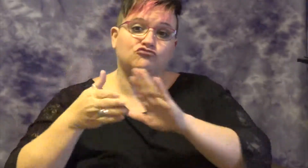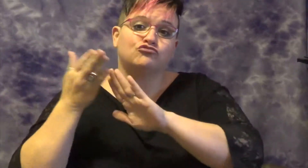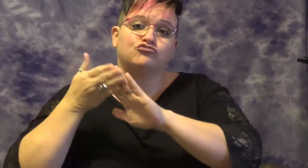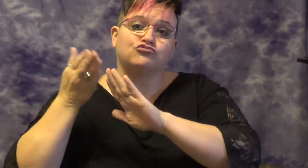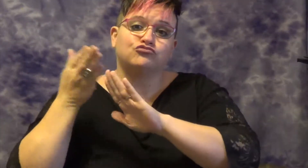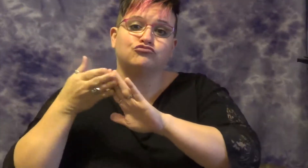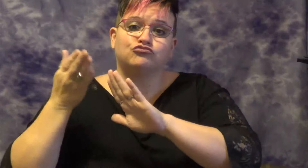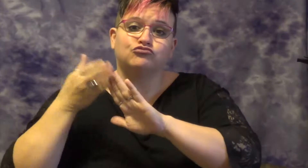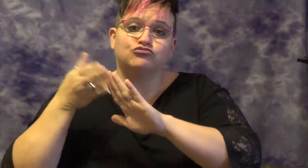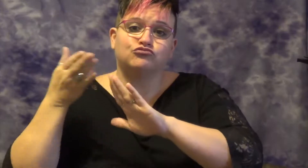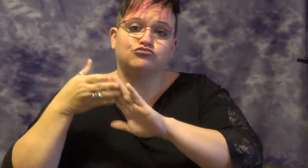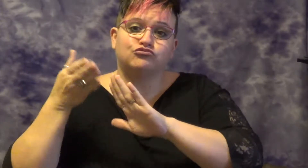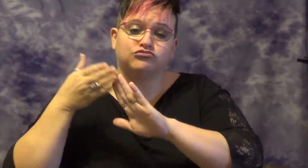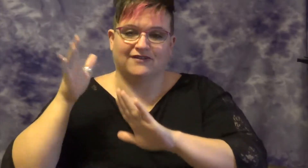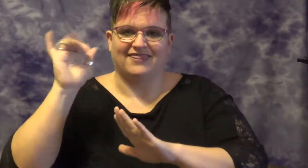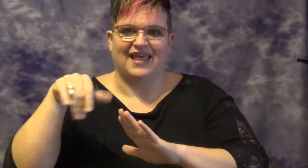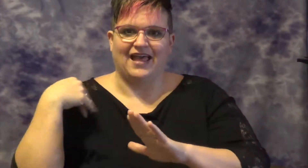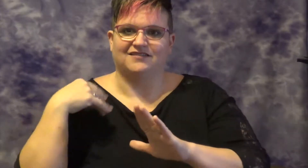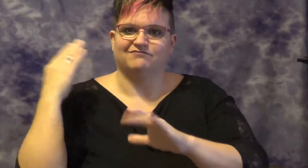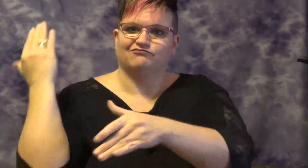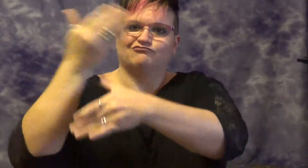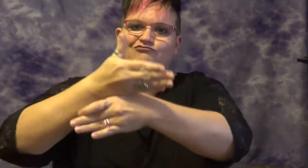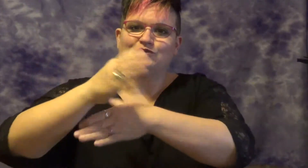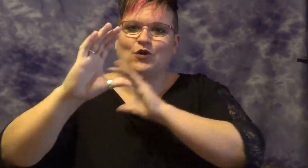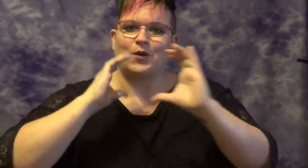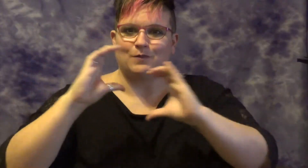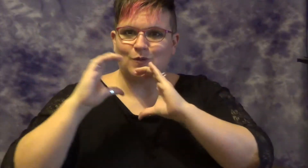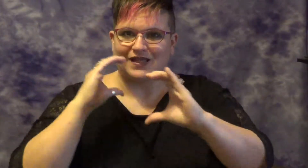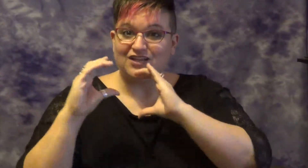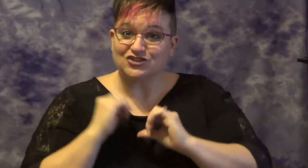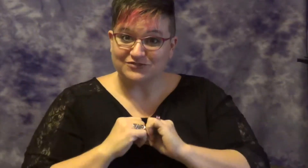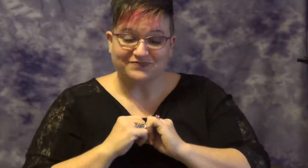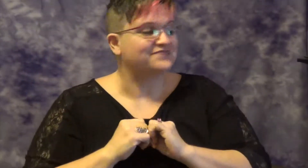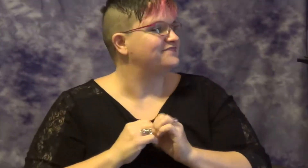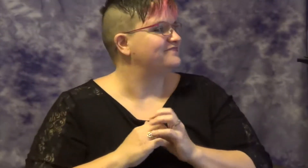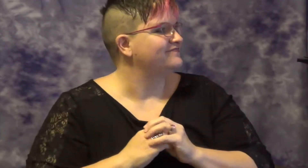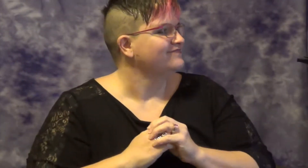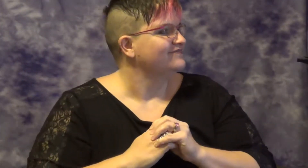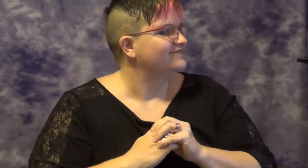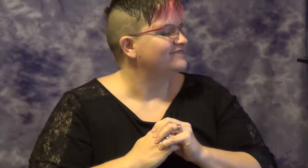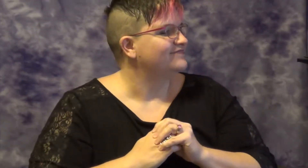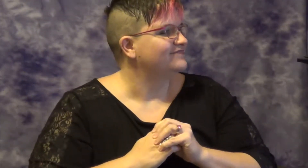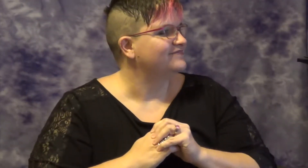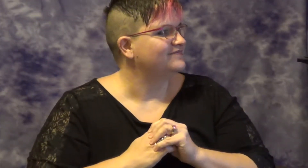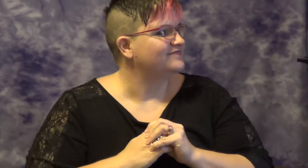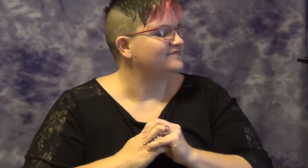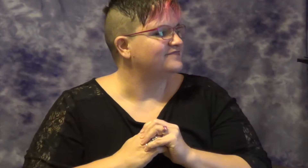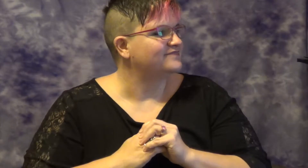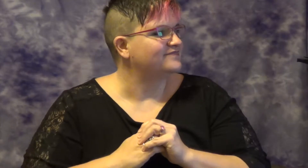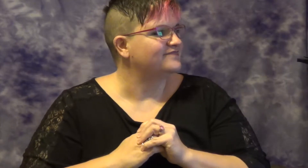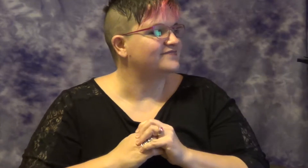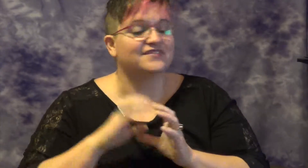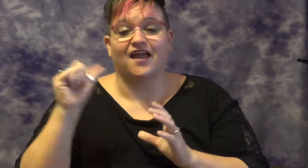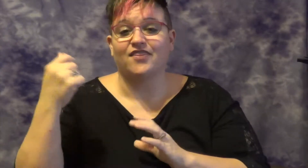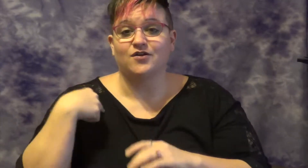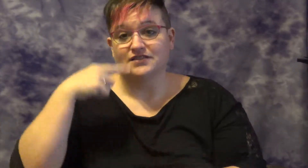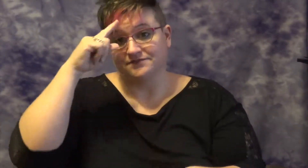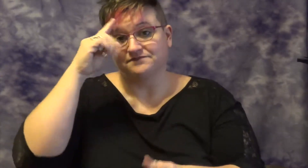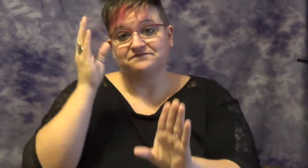If you hear the AC running, that is also an external noise, and it can interfere with your communication,